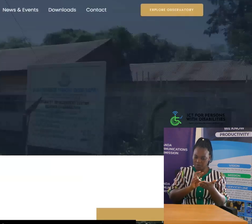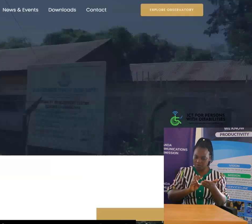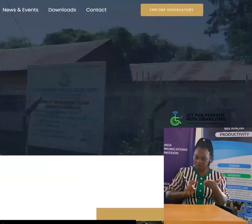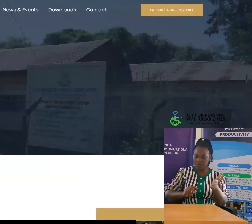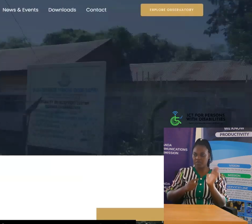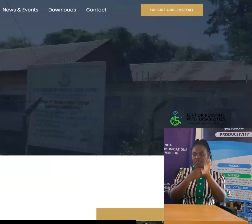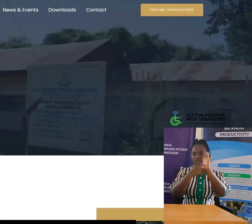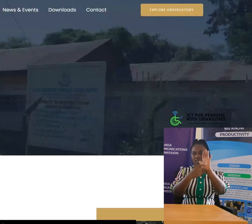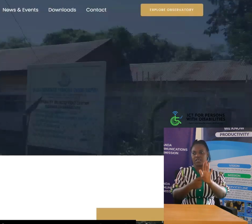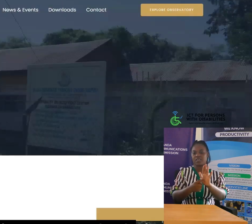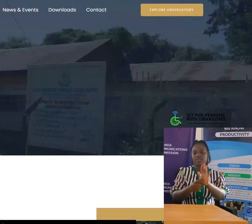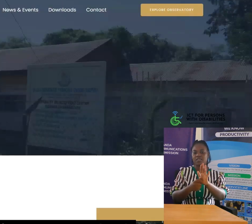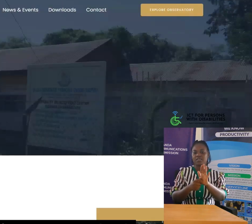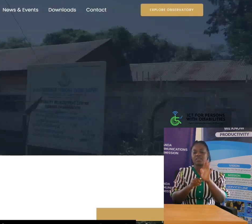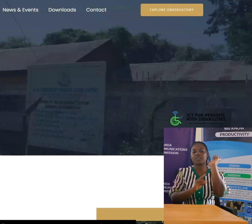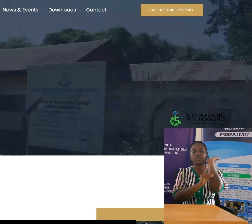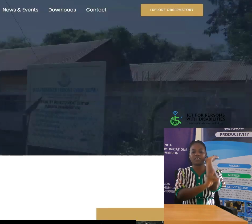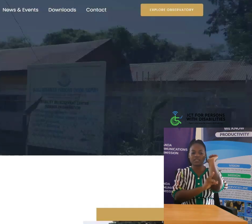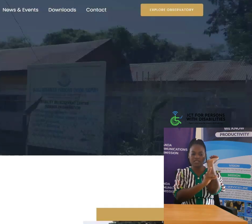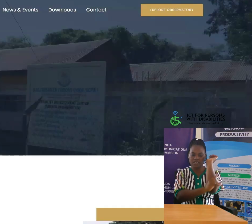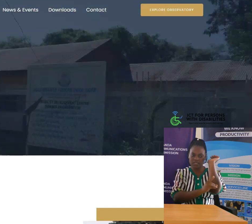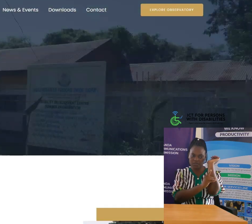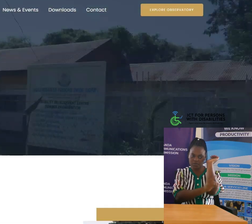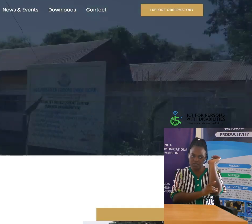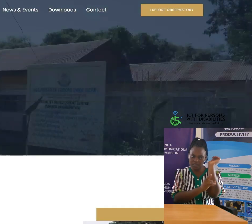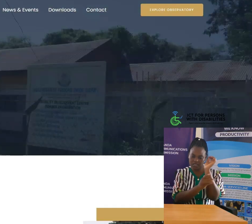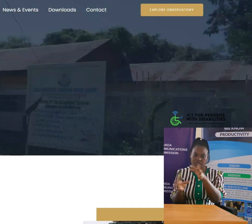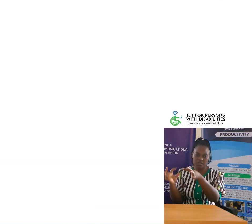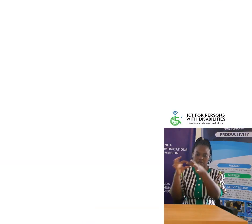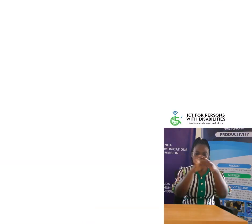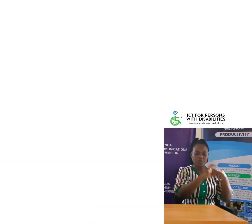So all these websites were made to